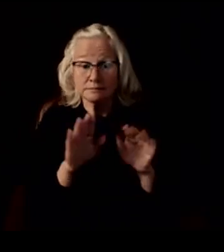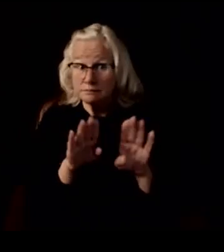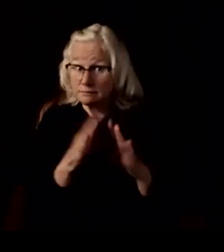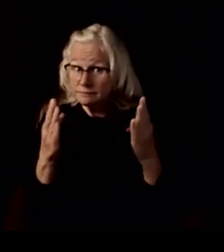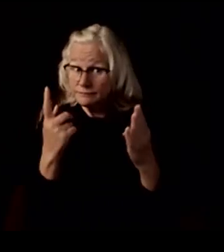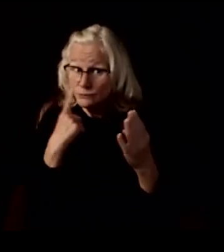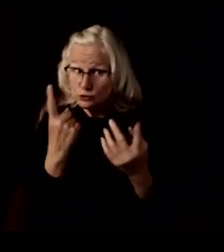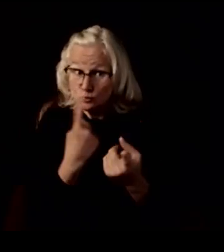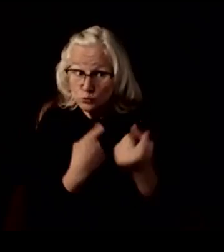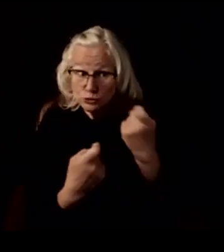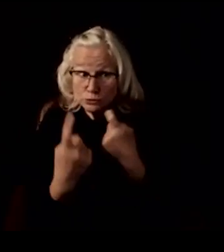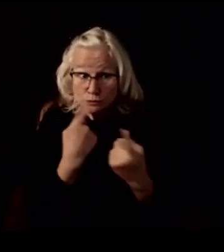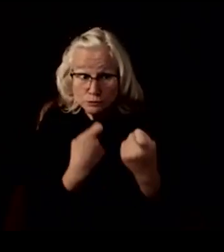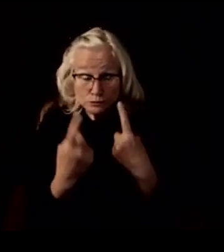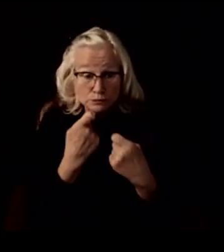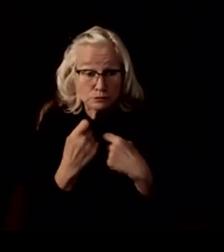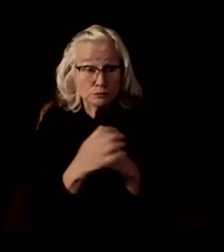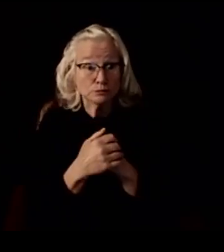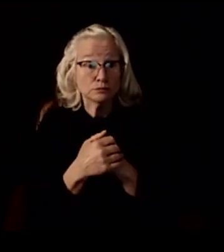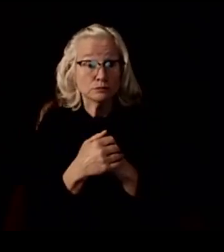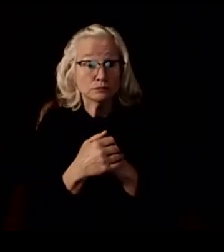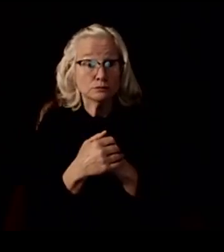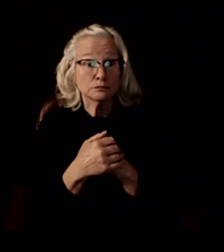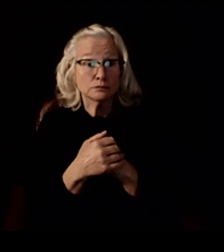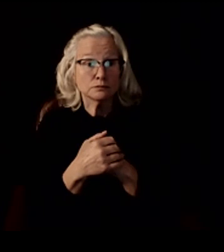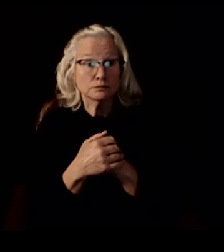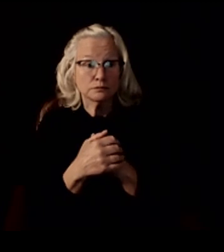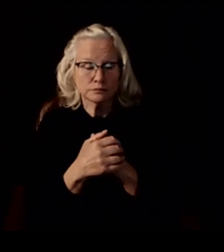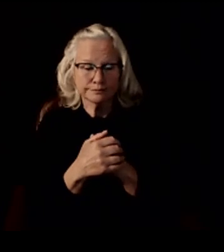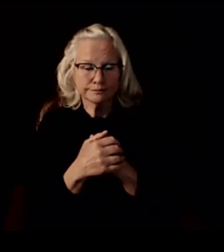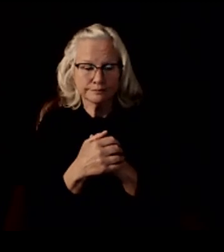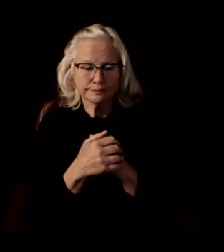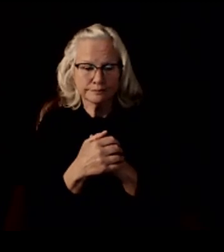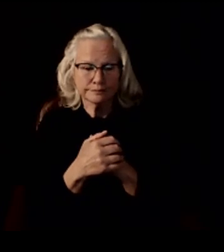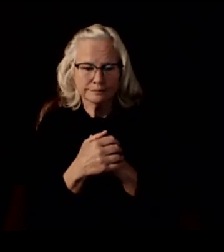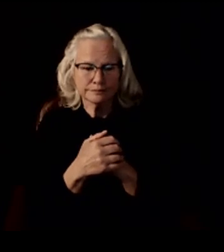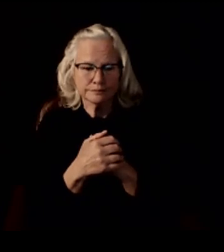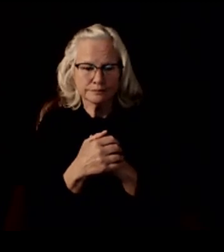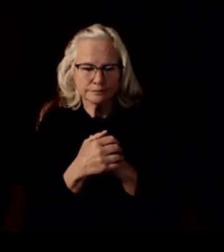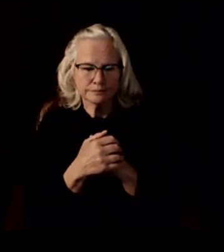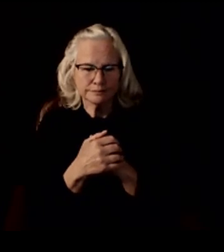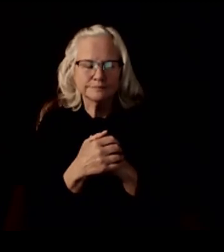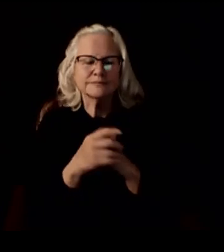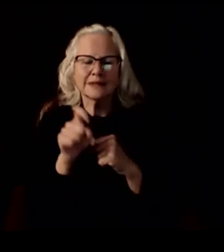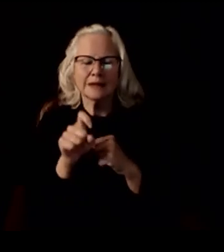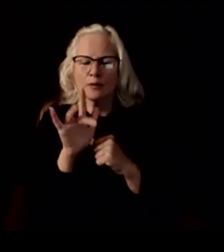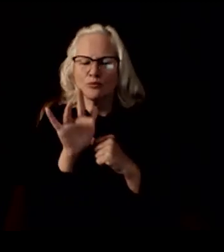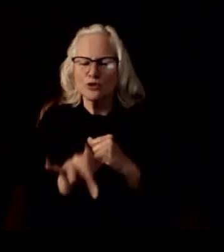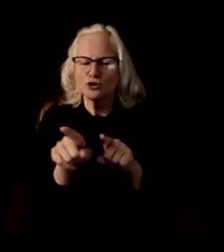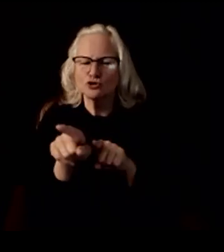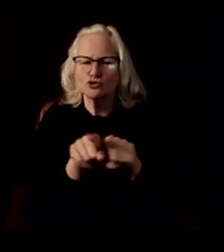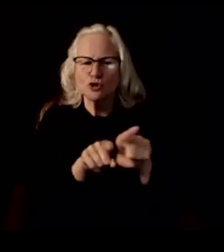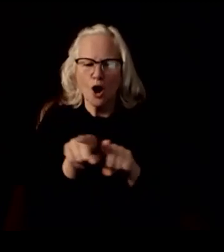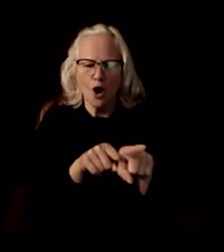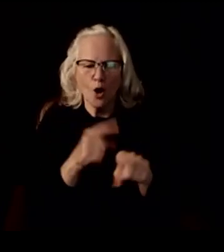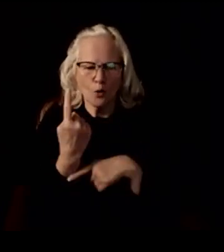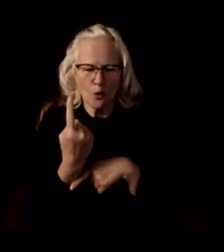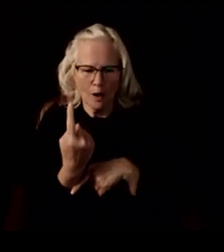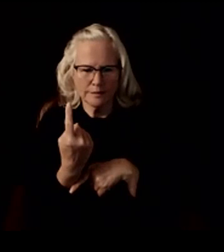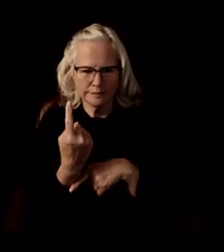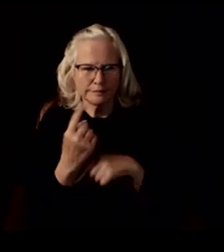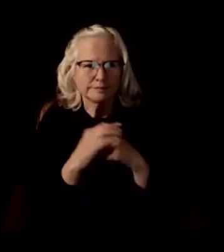As a reminder, to ask a question, you will need to press *1 on your telephone. Again, press * then the number 1 on your